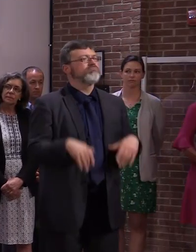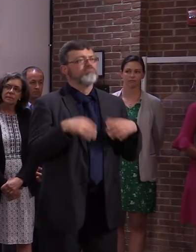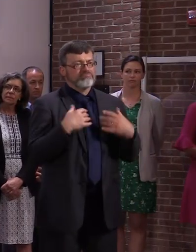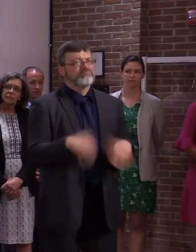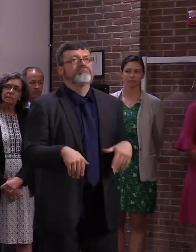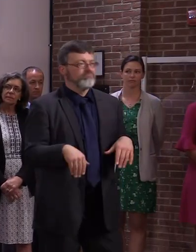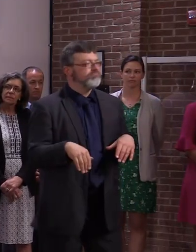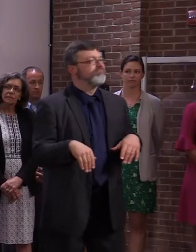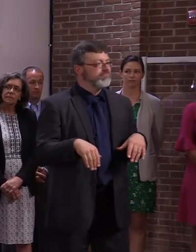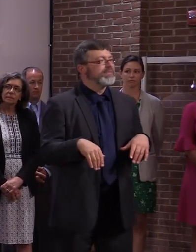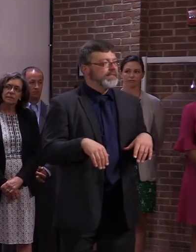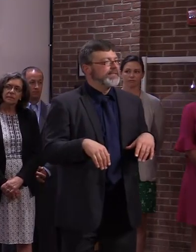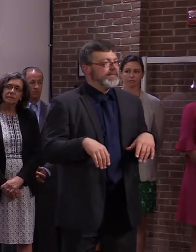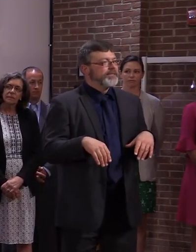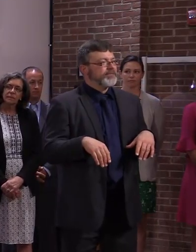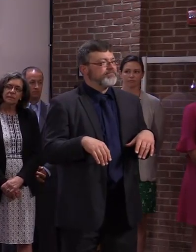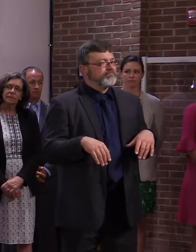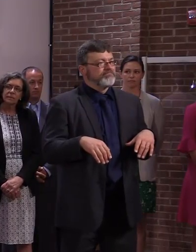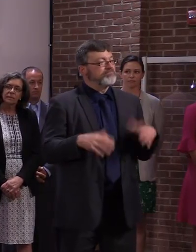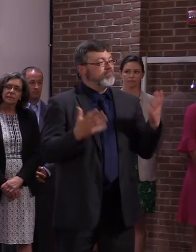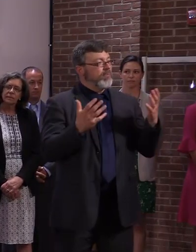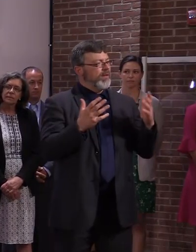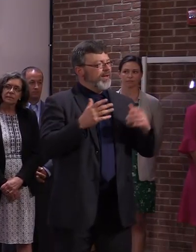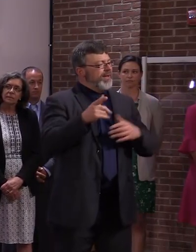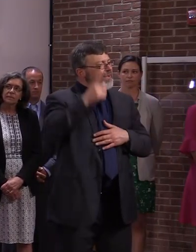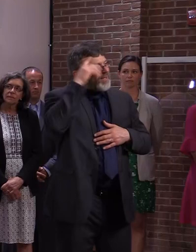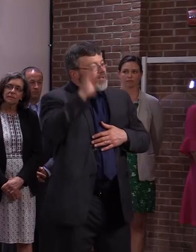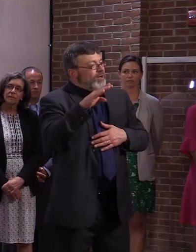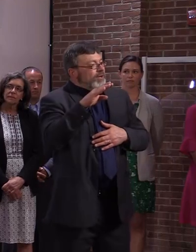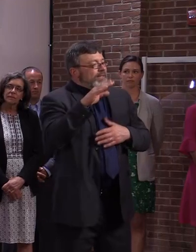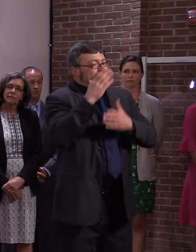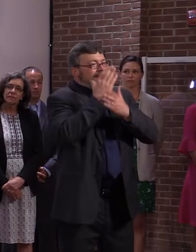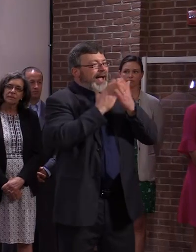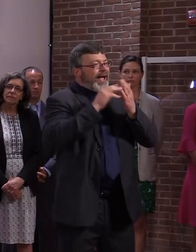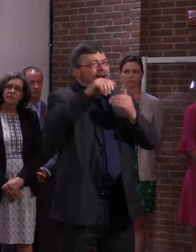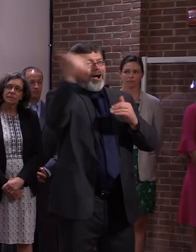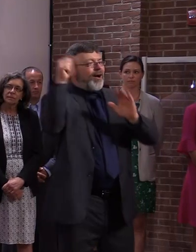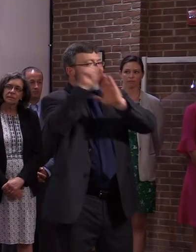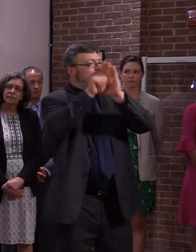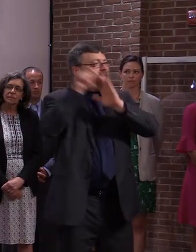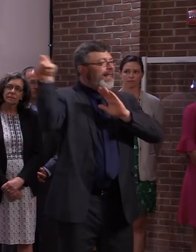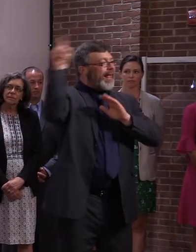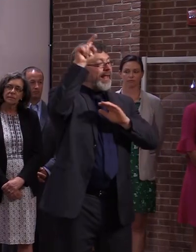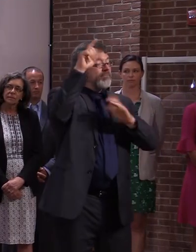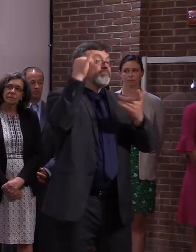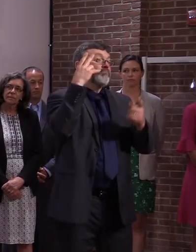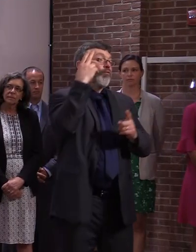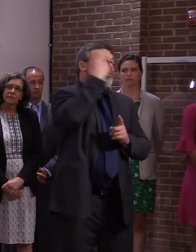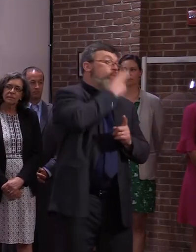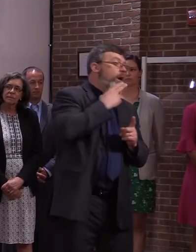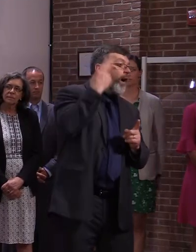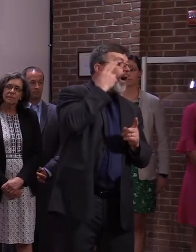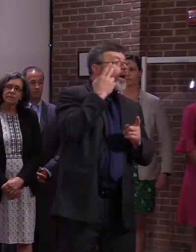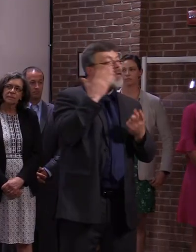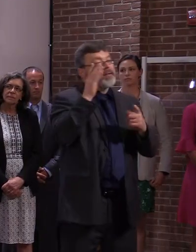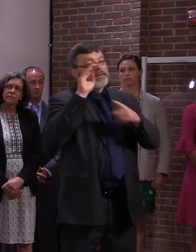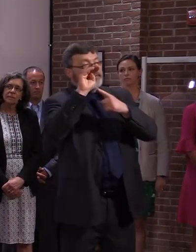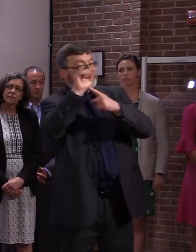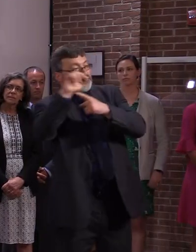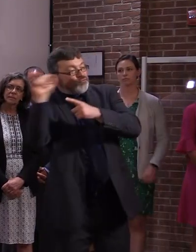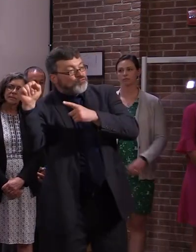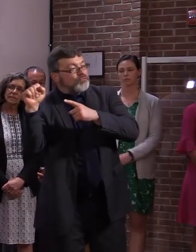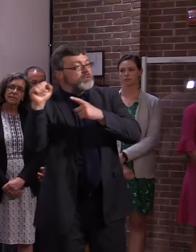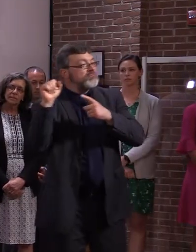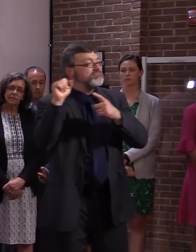I know there are a couple of states, Hawaii being one, and Massachusetts might be in the